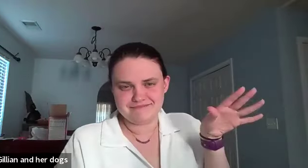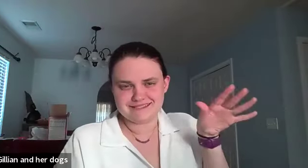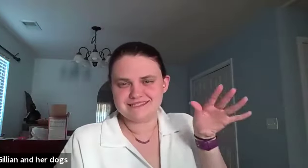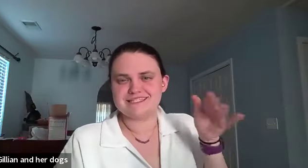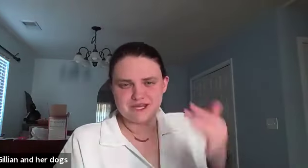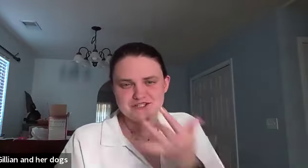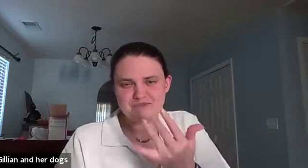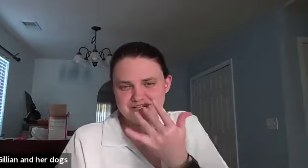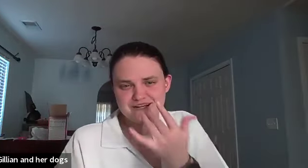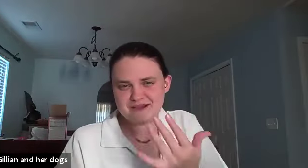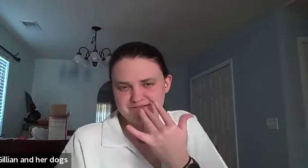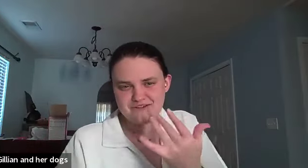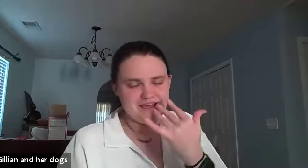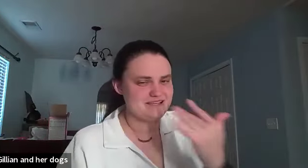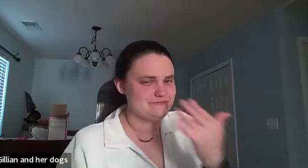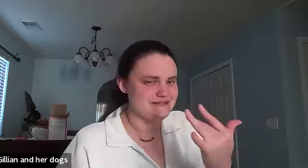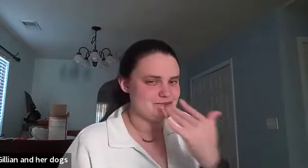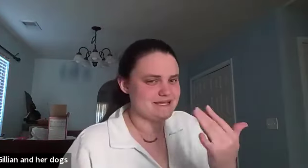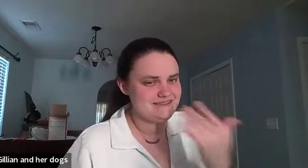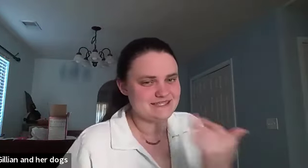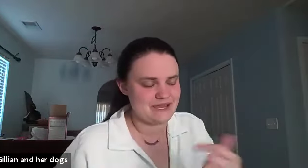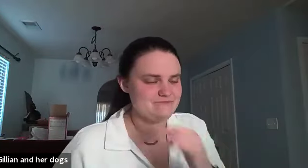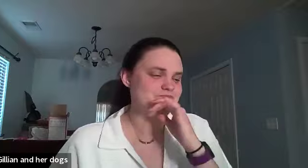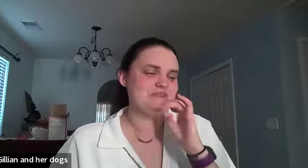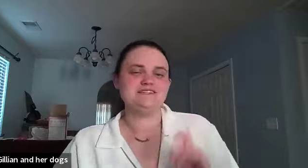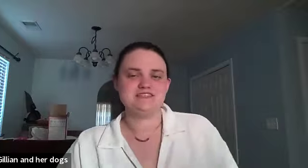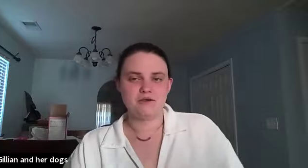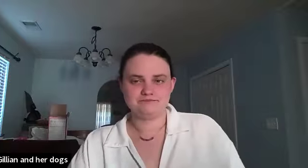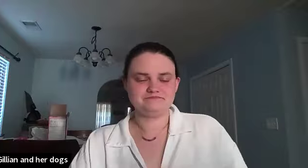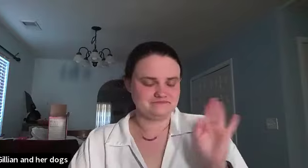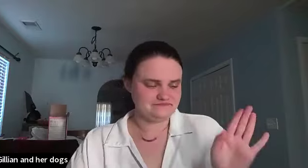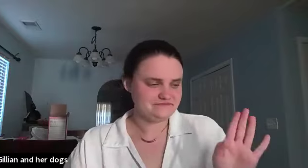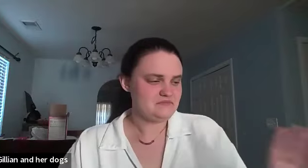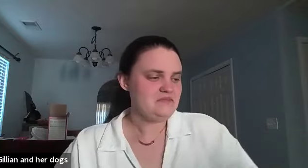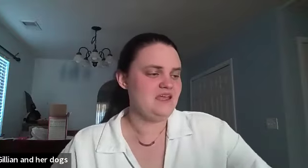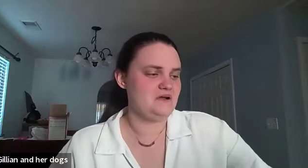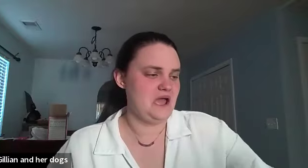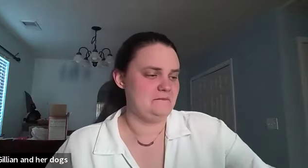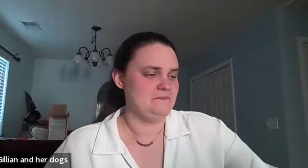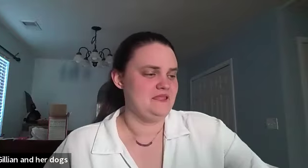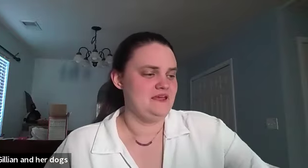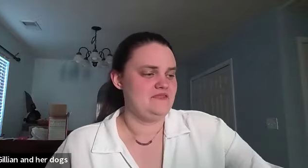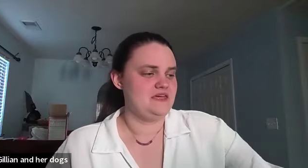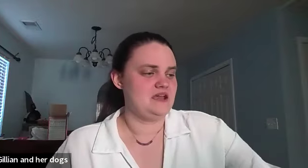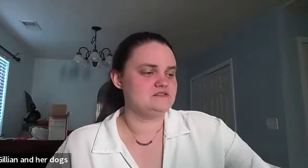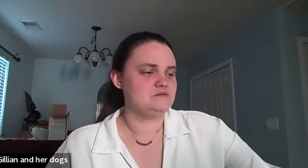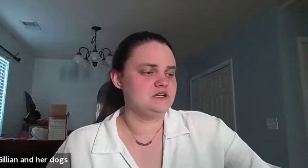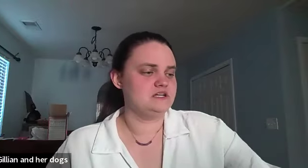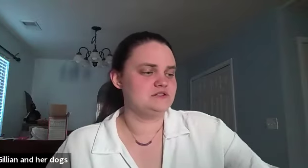it makes sense, especially when we talked about spicy this way. So, okay. The next one we're going to do